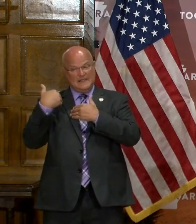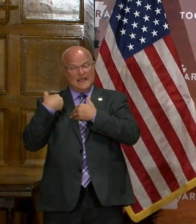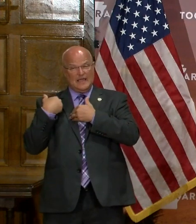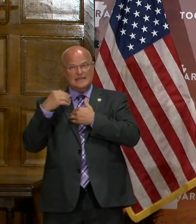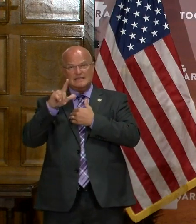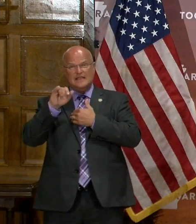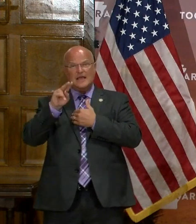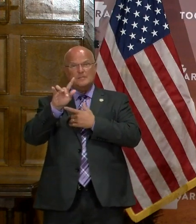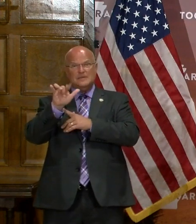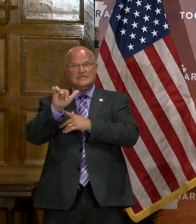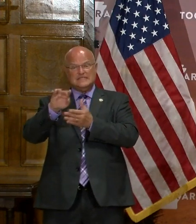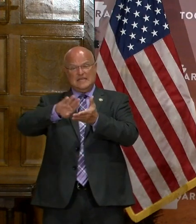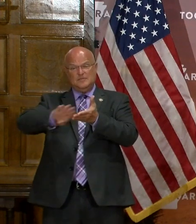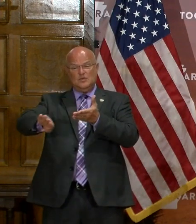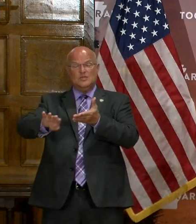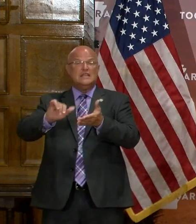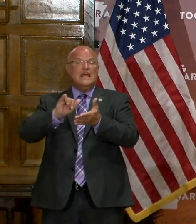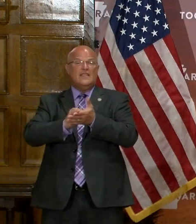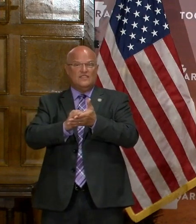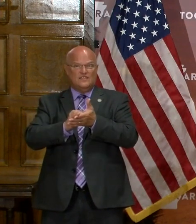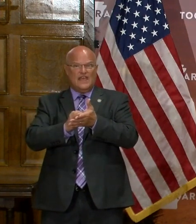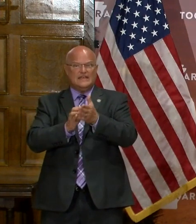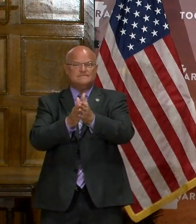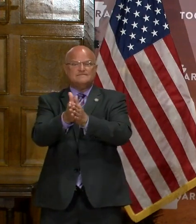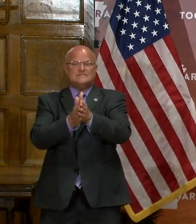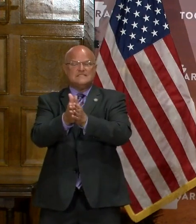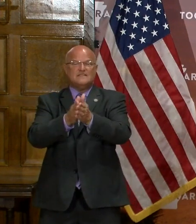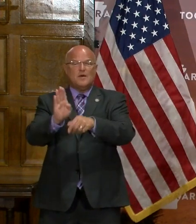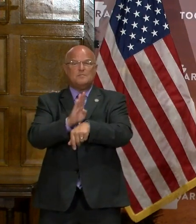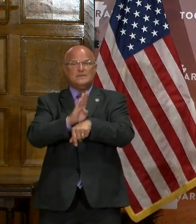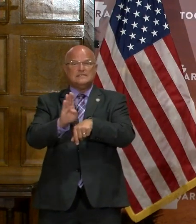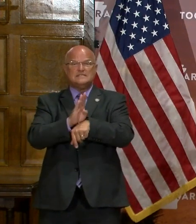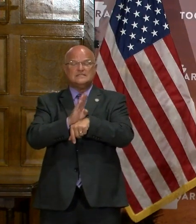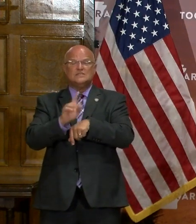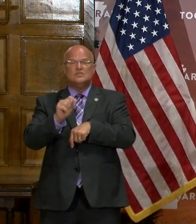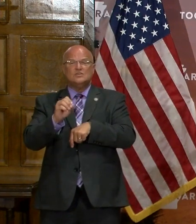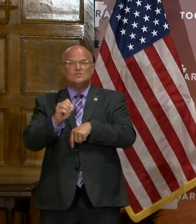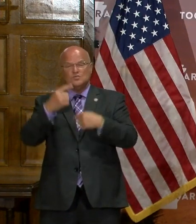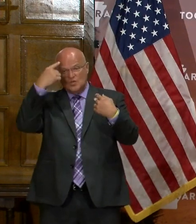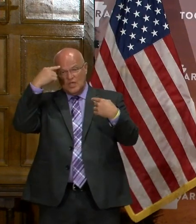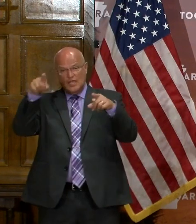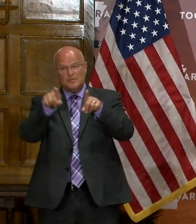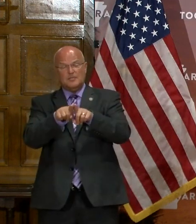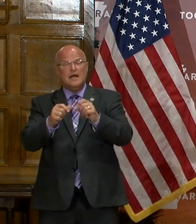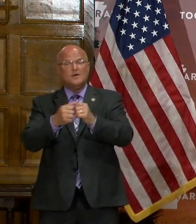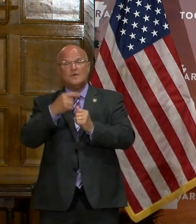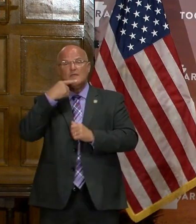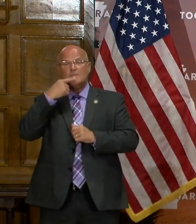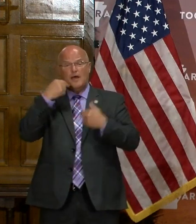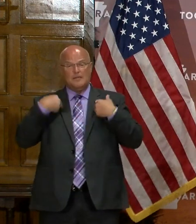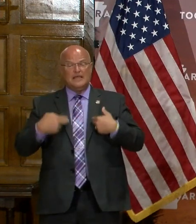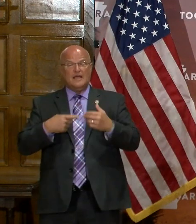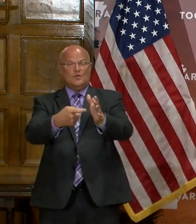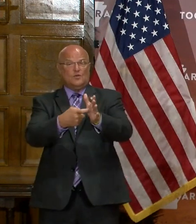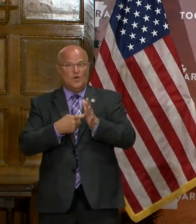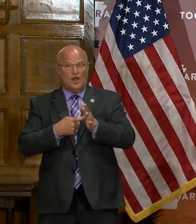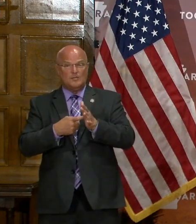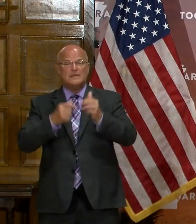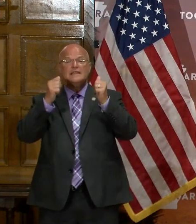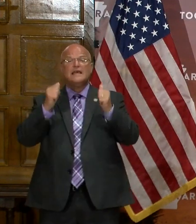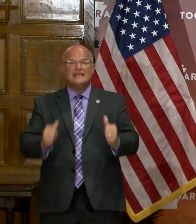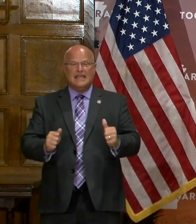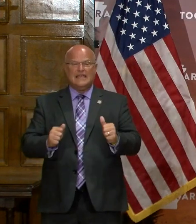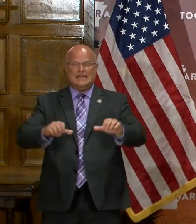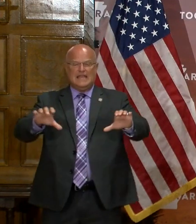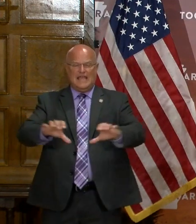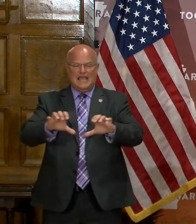liability immunity, is that incentivizes business to comply with the public health requirements so that they can be found